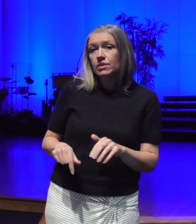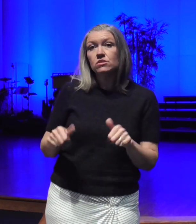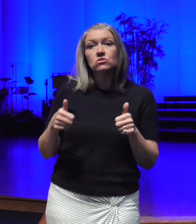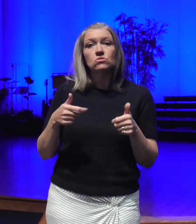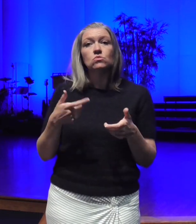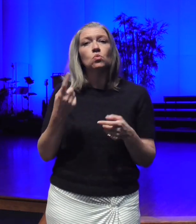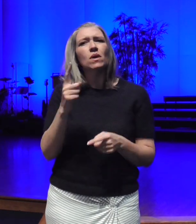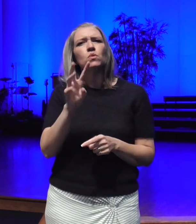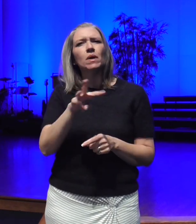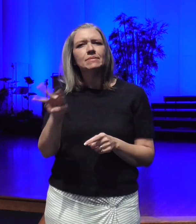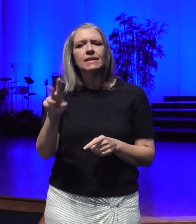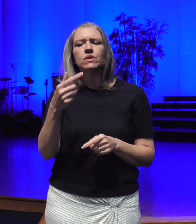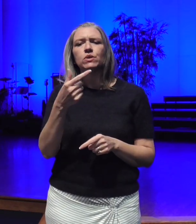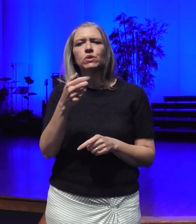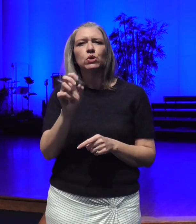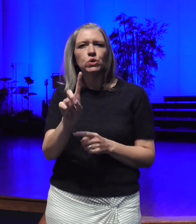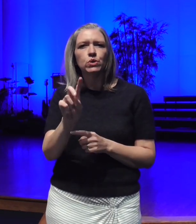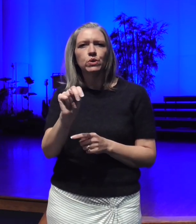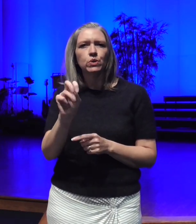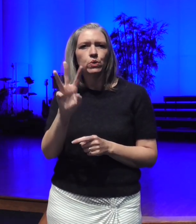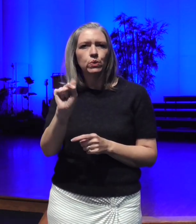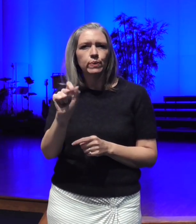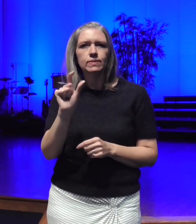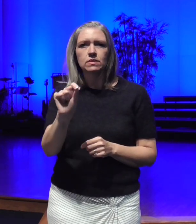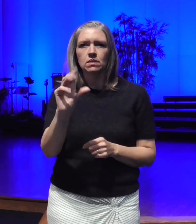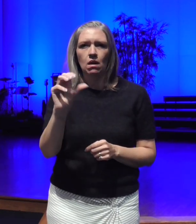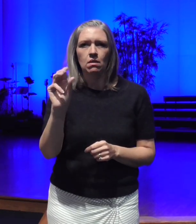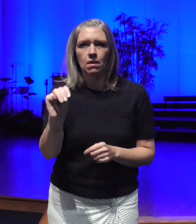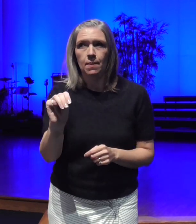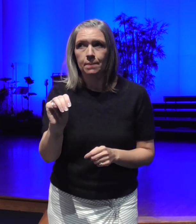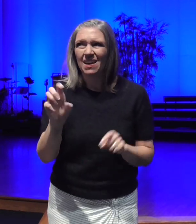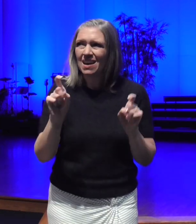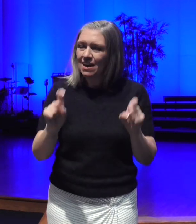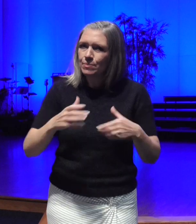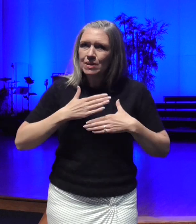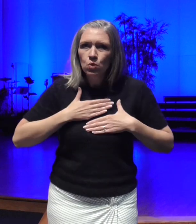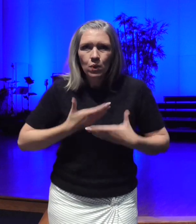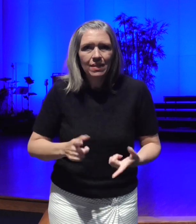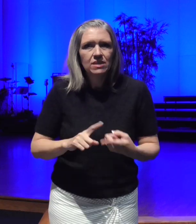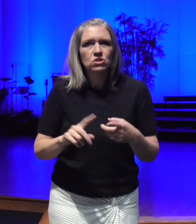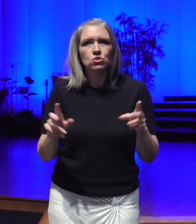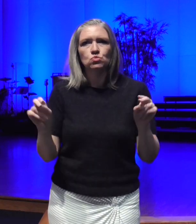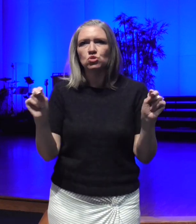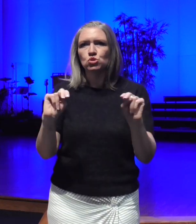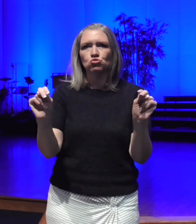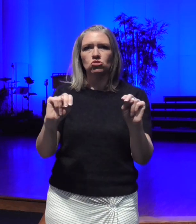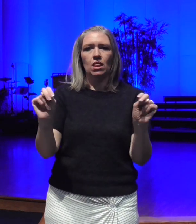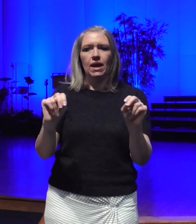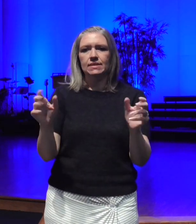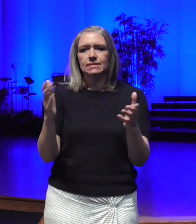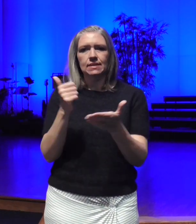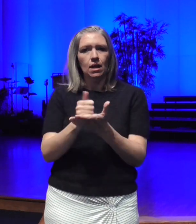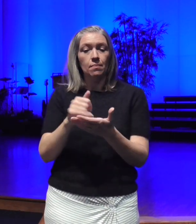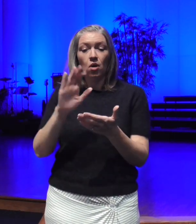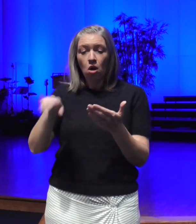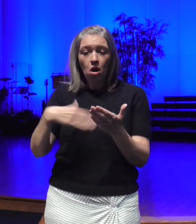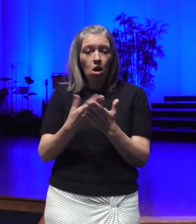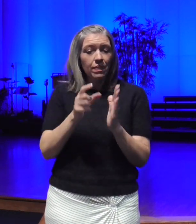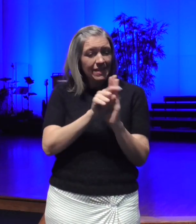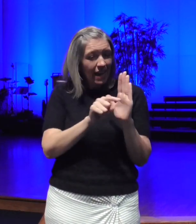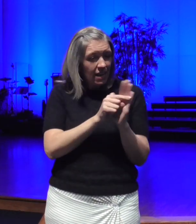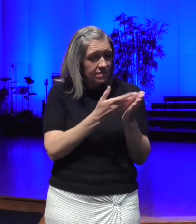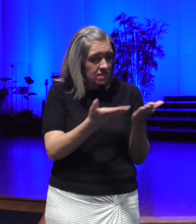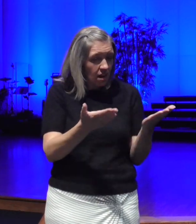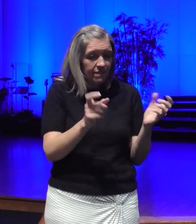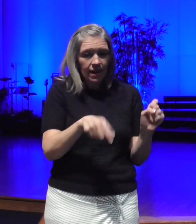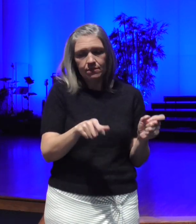called goodnews.com. You've got to be willing to neutralize that part that's looking at all the bad stuff with all the